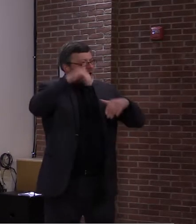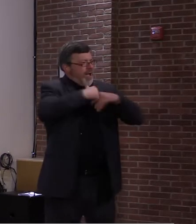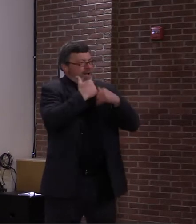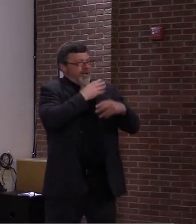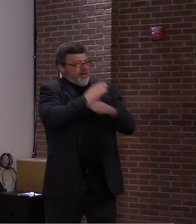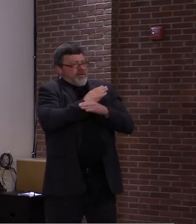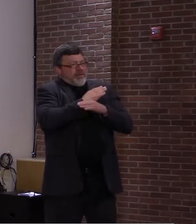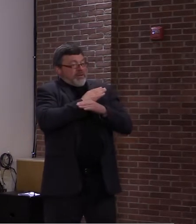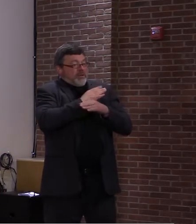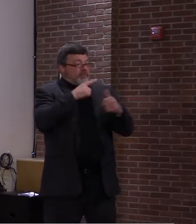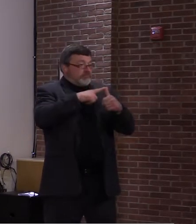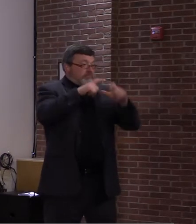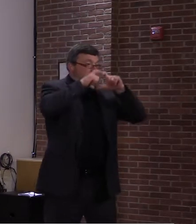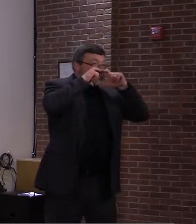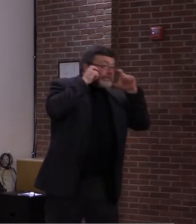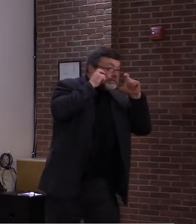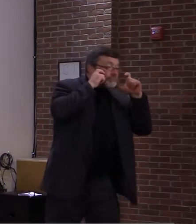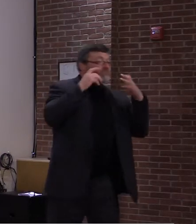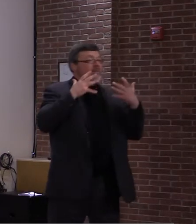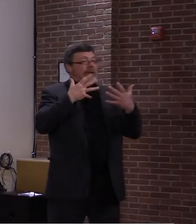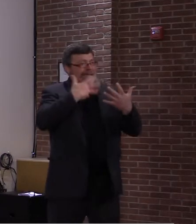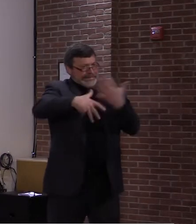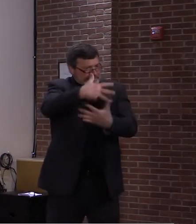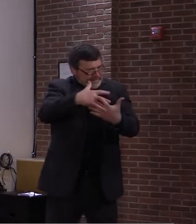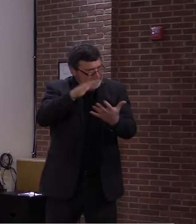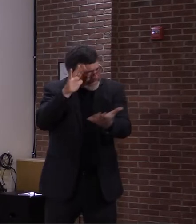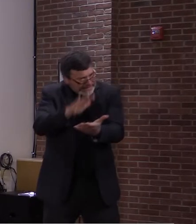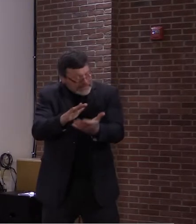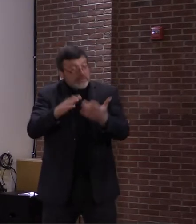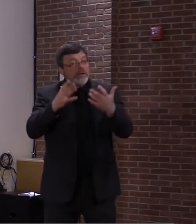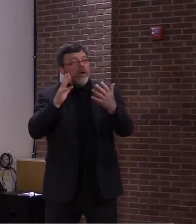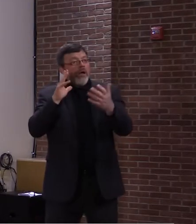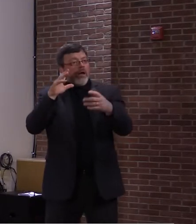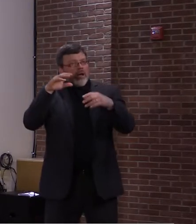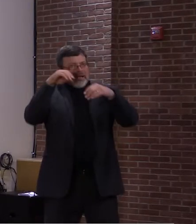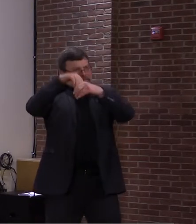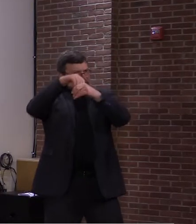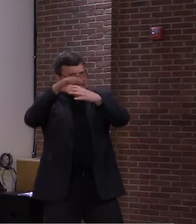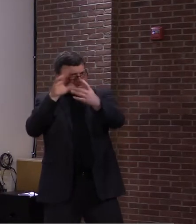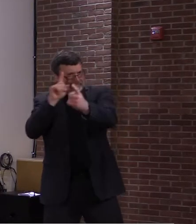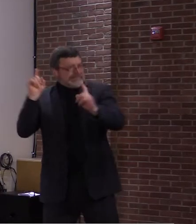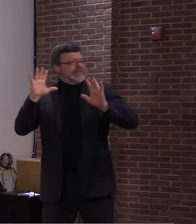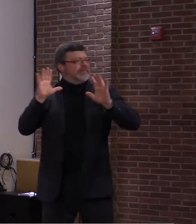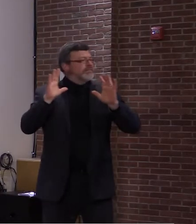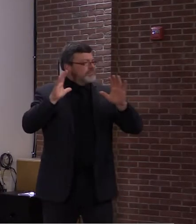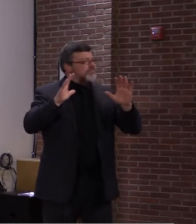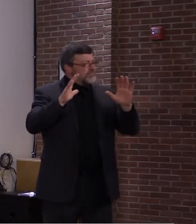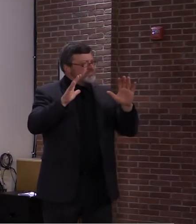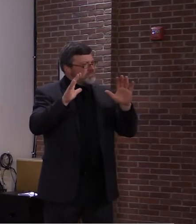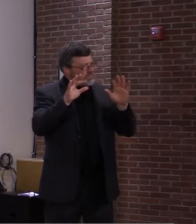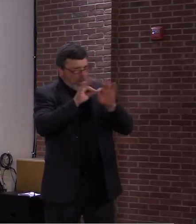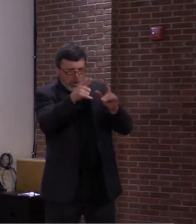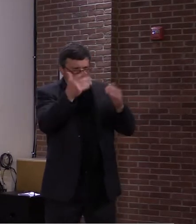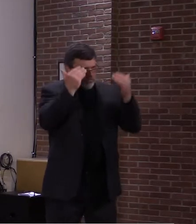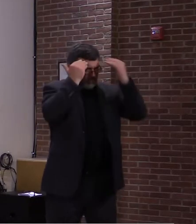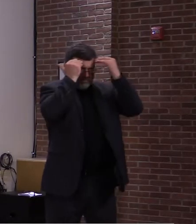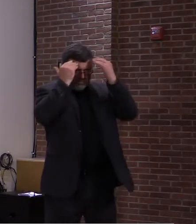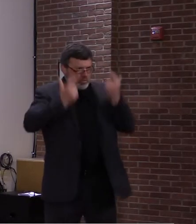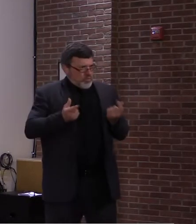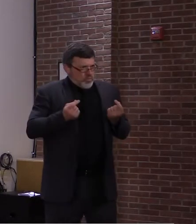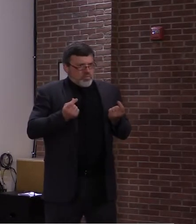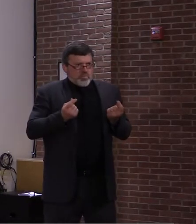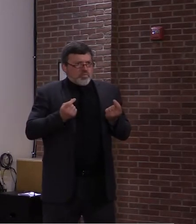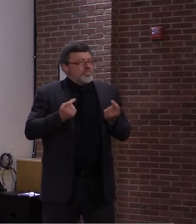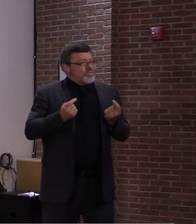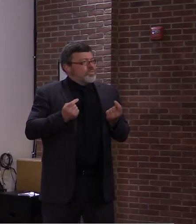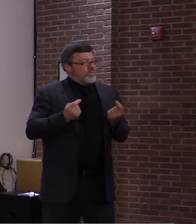in indoor public spaces and getting tested if you have any symptoms. When it comes to this changing